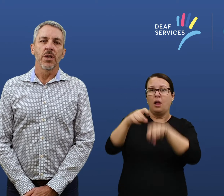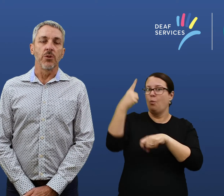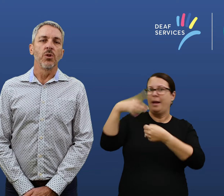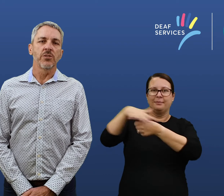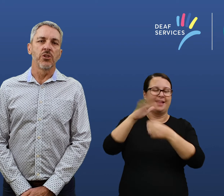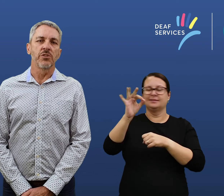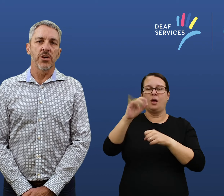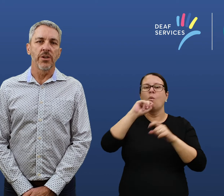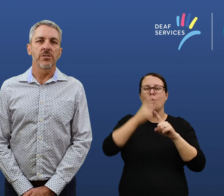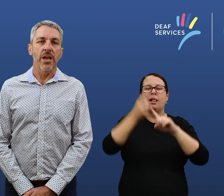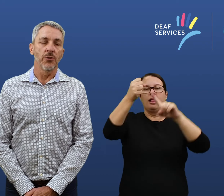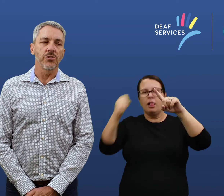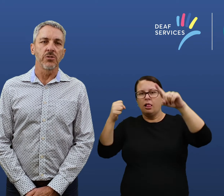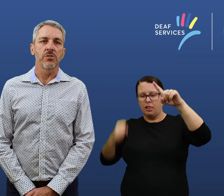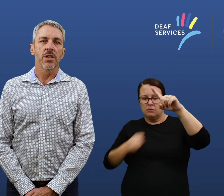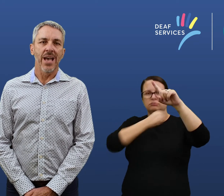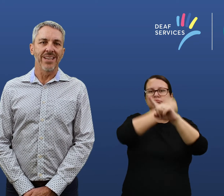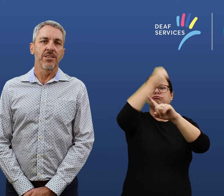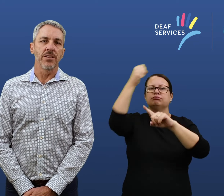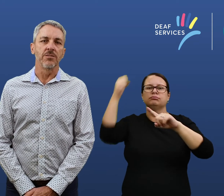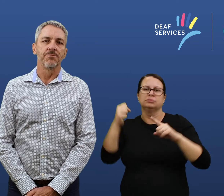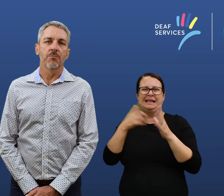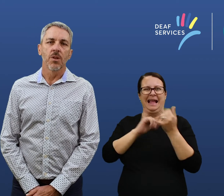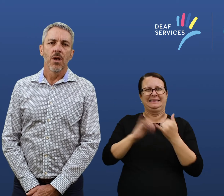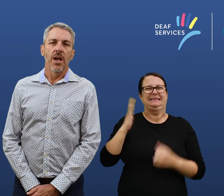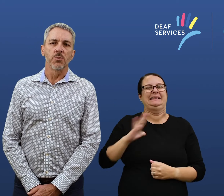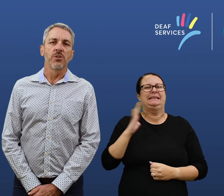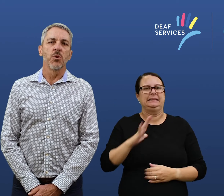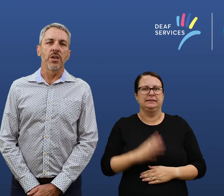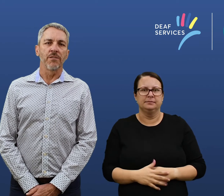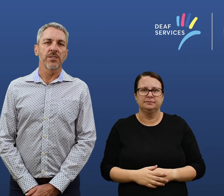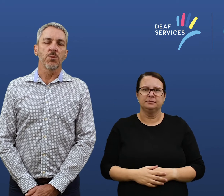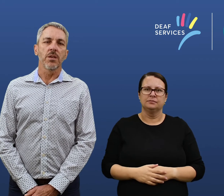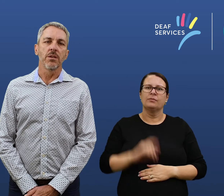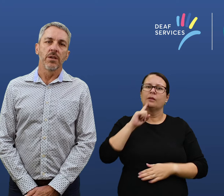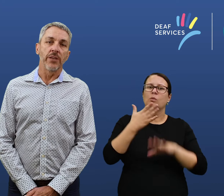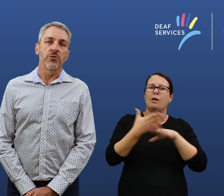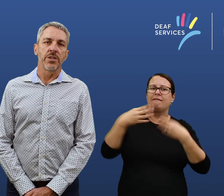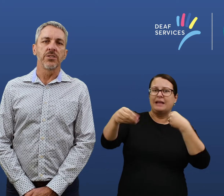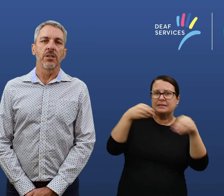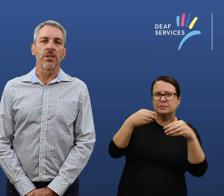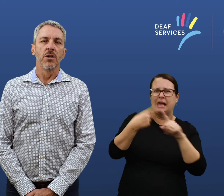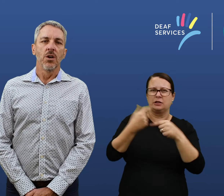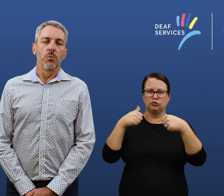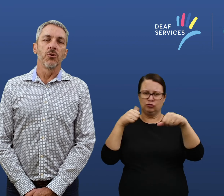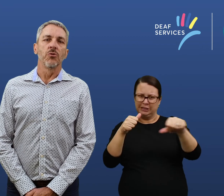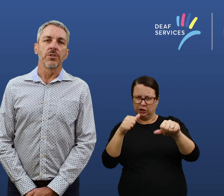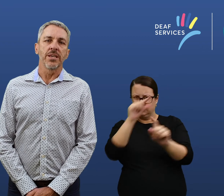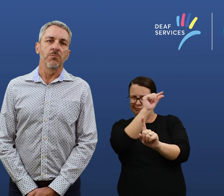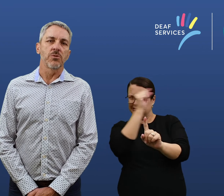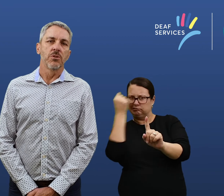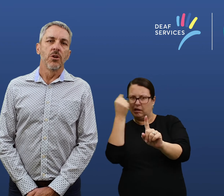time in all our service areas and offices as needed, as well as working flexibly and strategically with